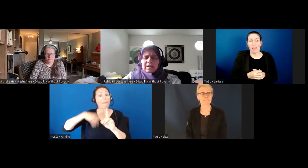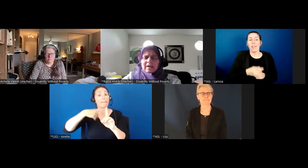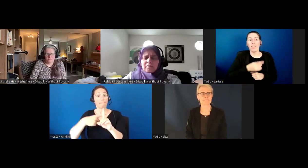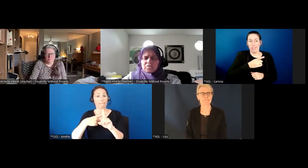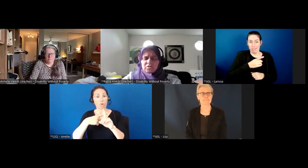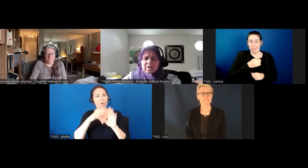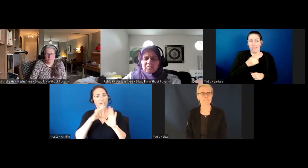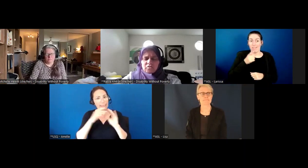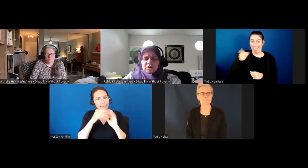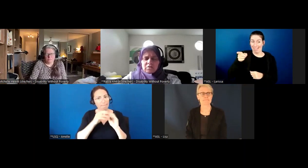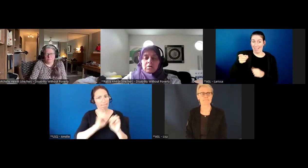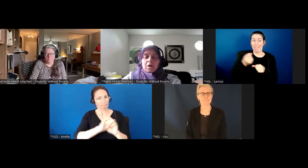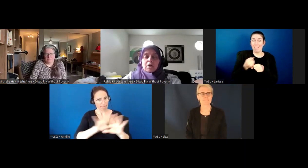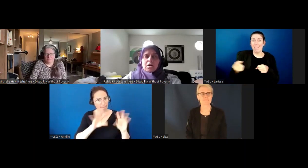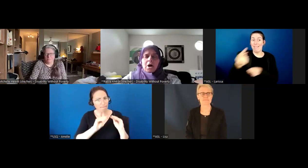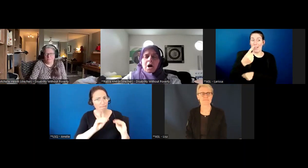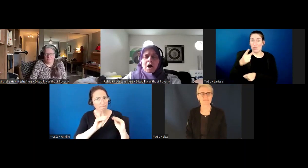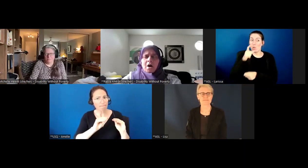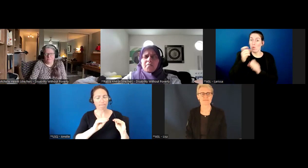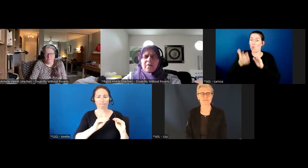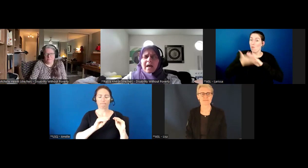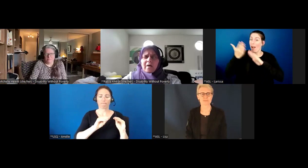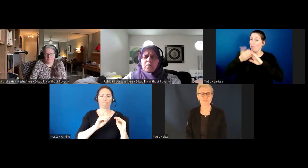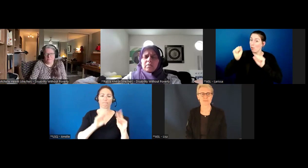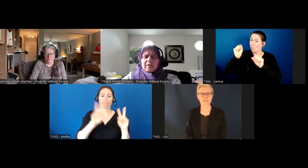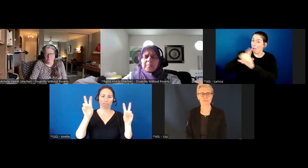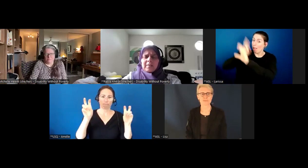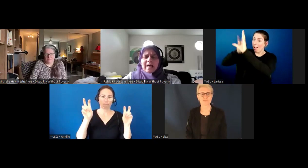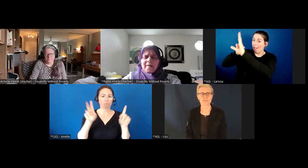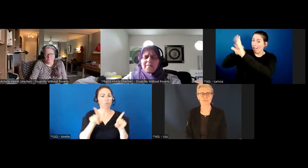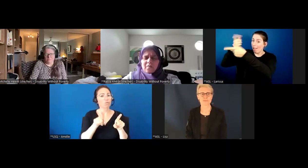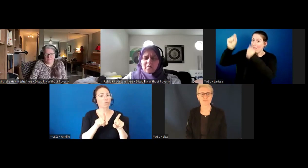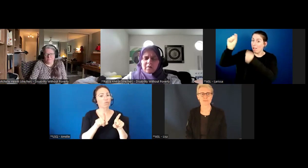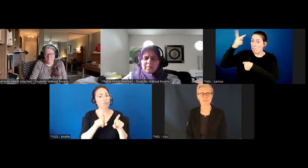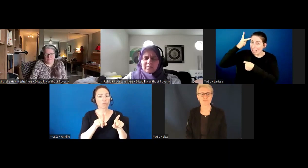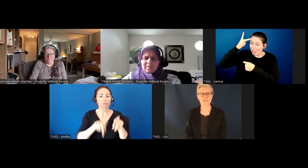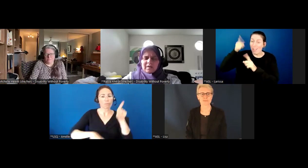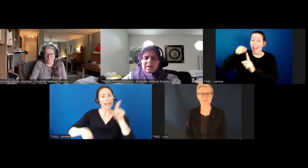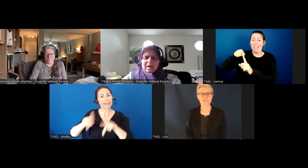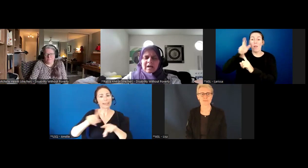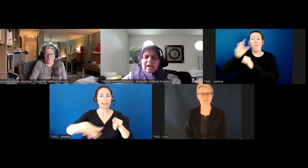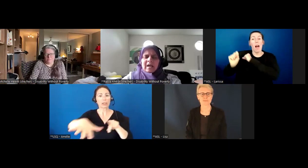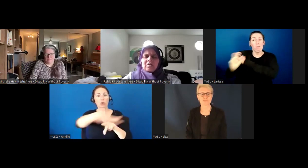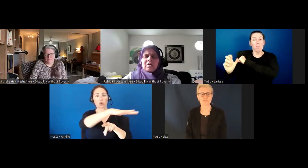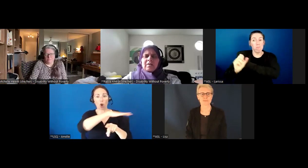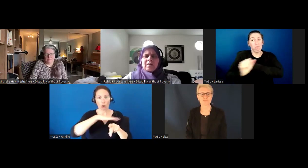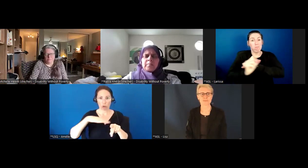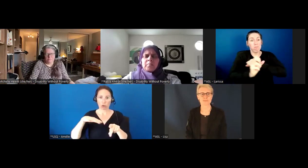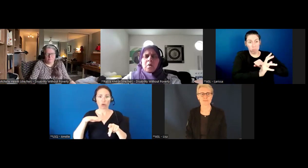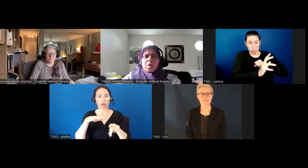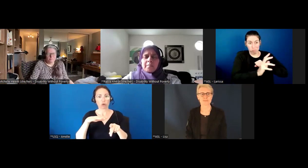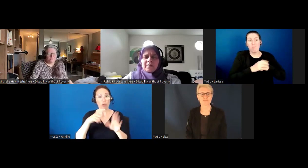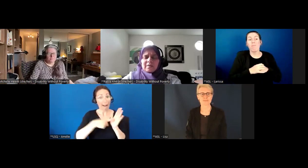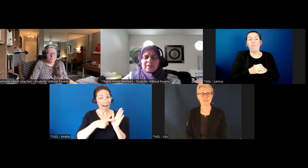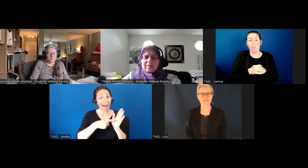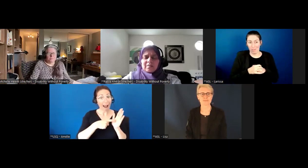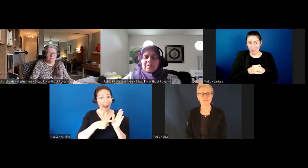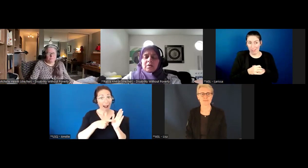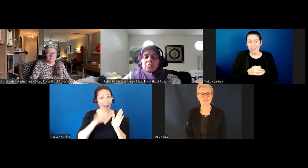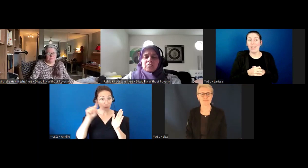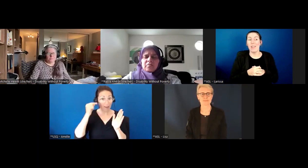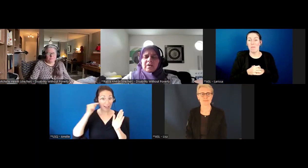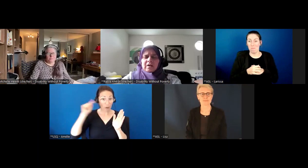running in elections next year carve out their platforms and their